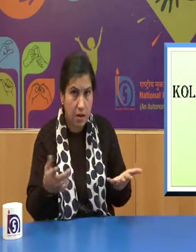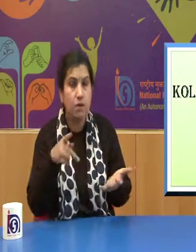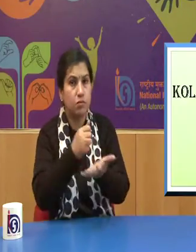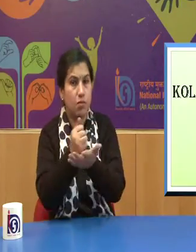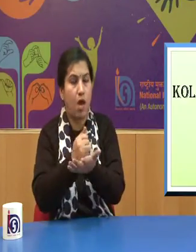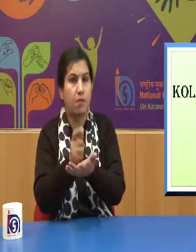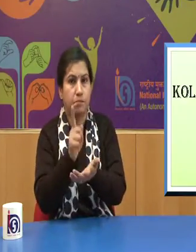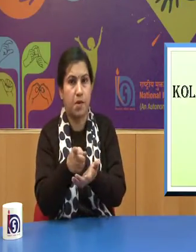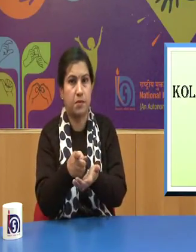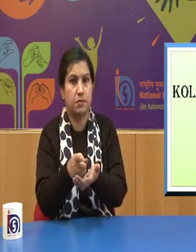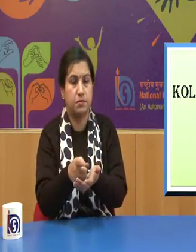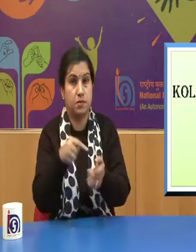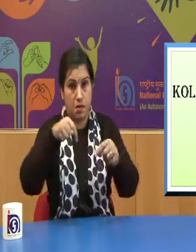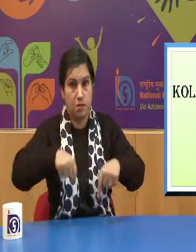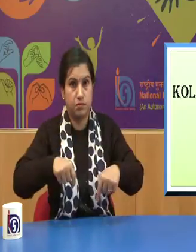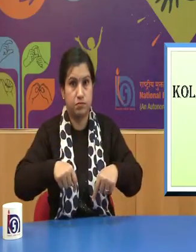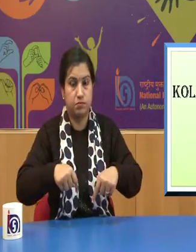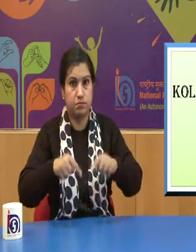Please try to do that today.